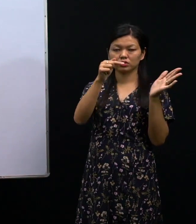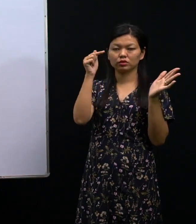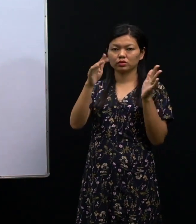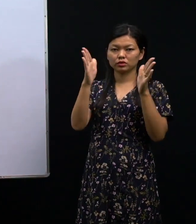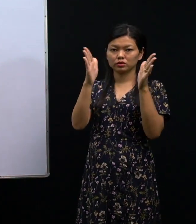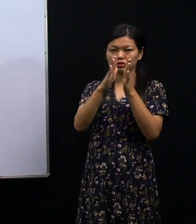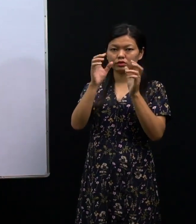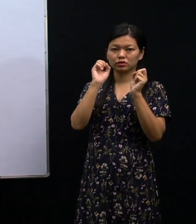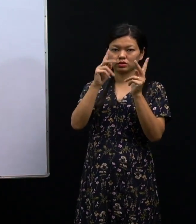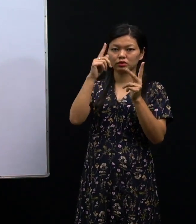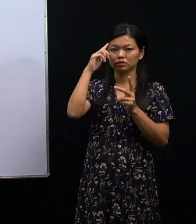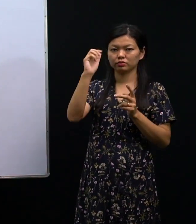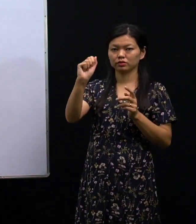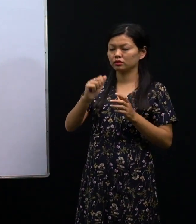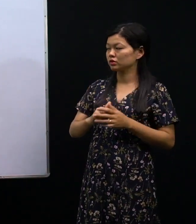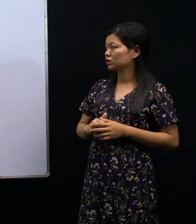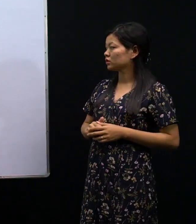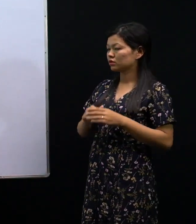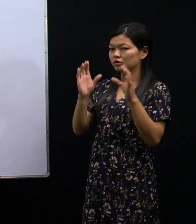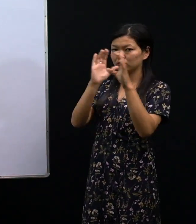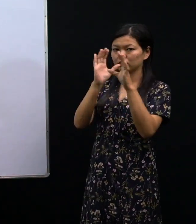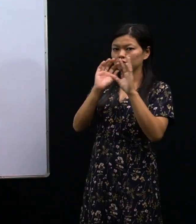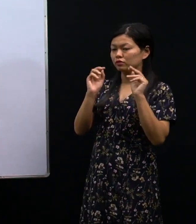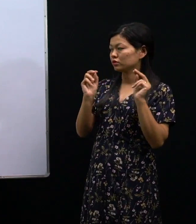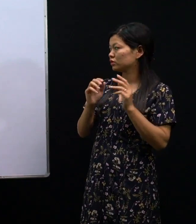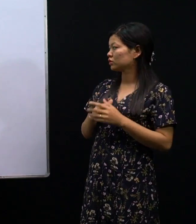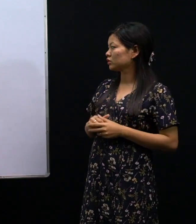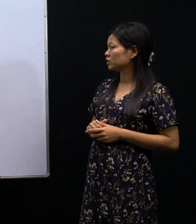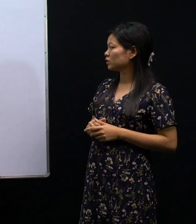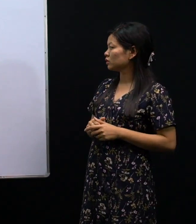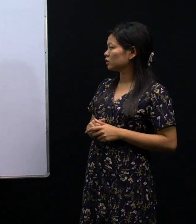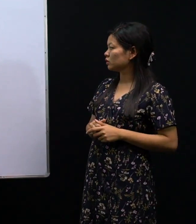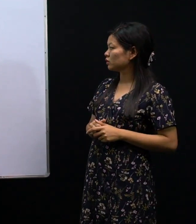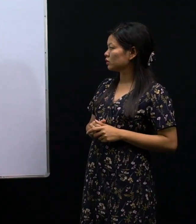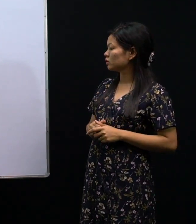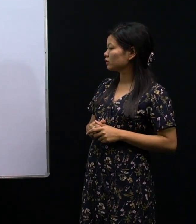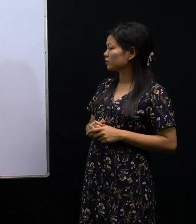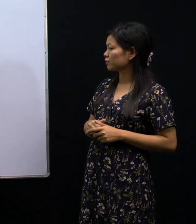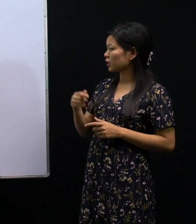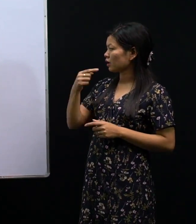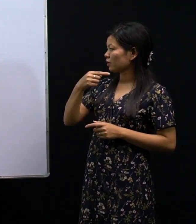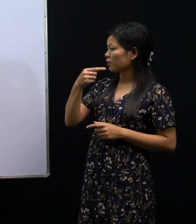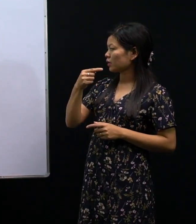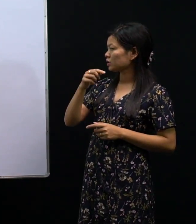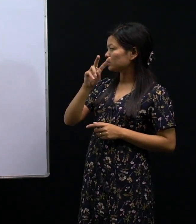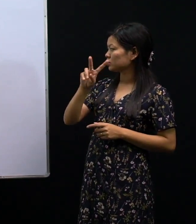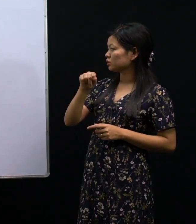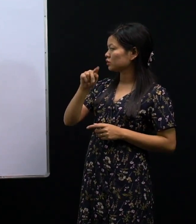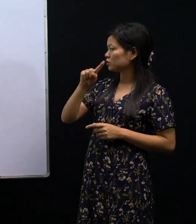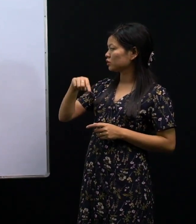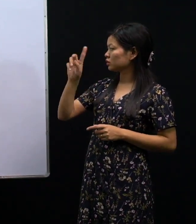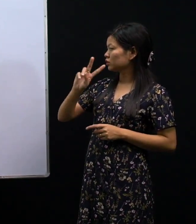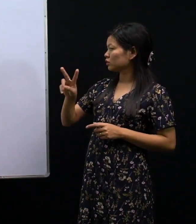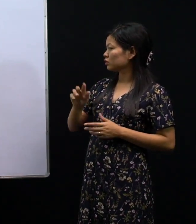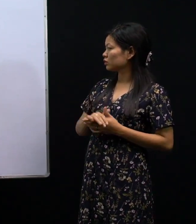xz with these two. So 2 into, what is there? Last term? 2 root 2, there is a formula 2. There is 2